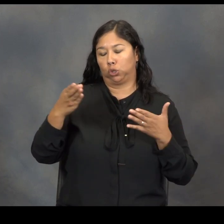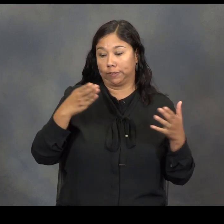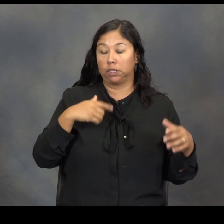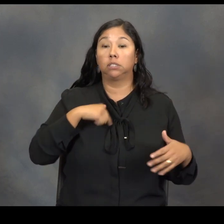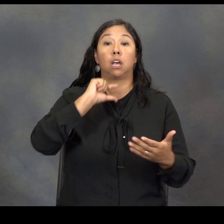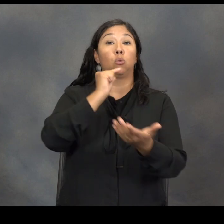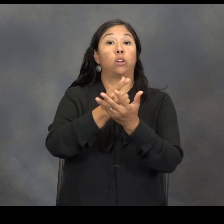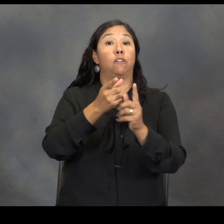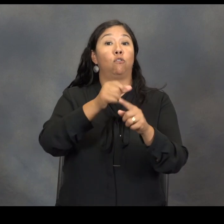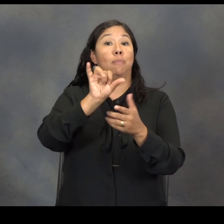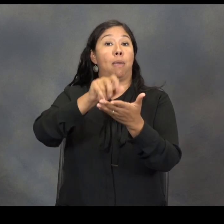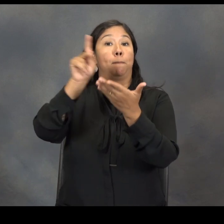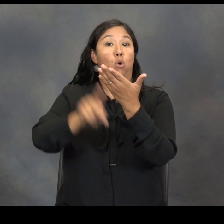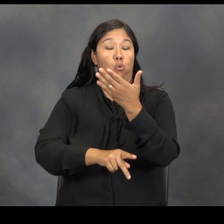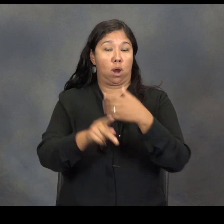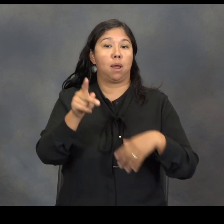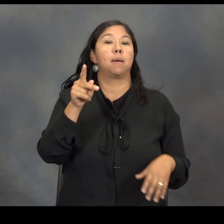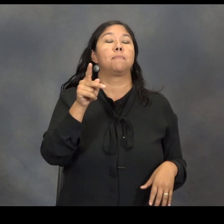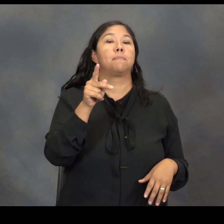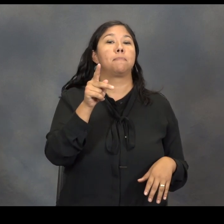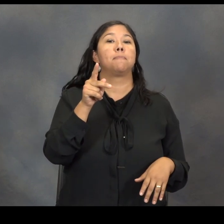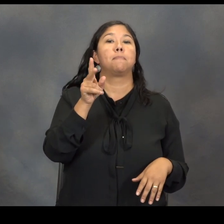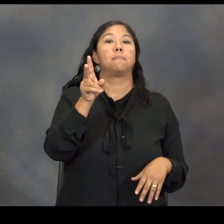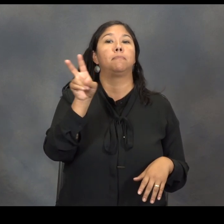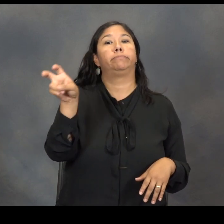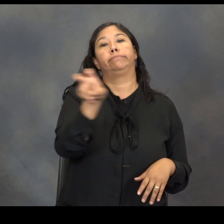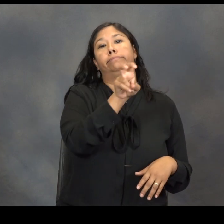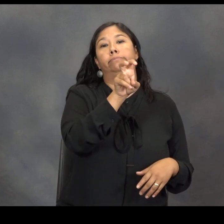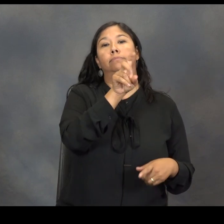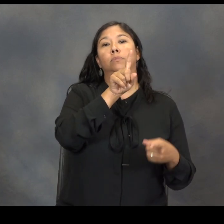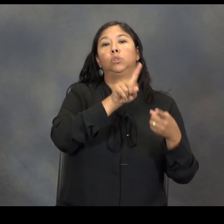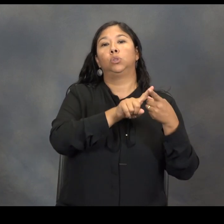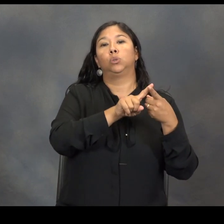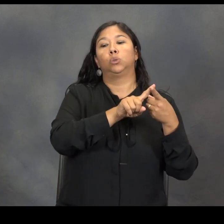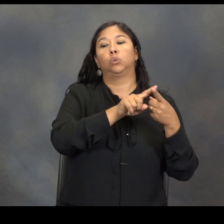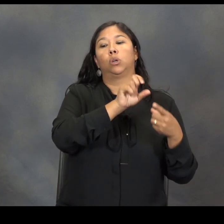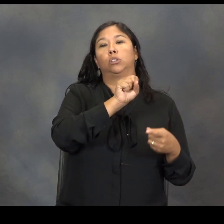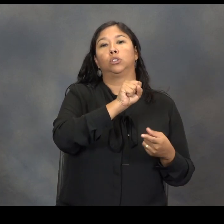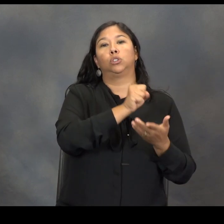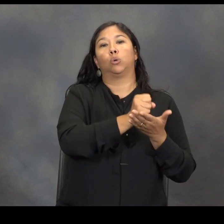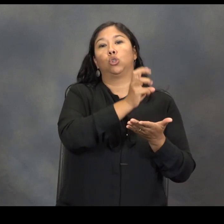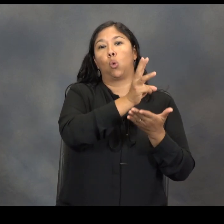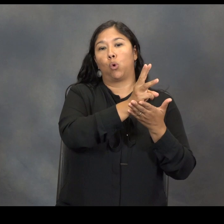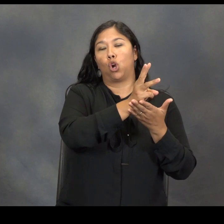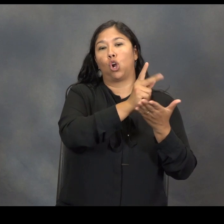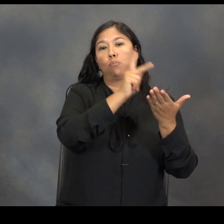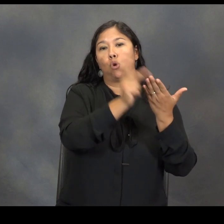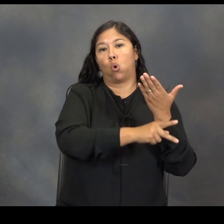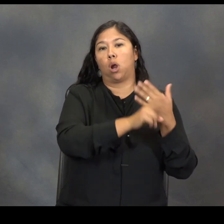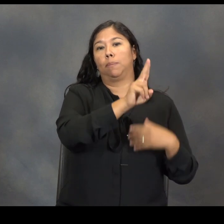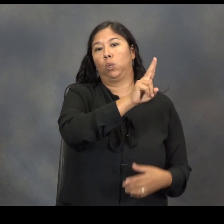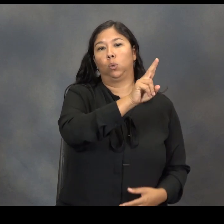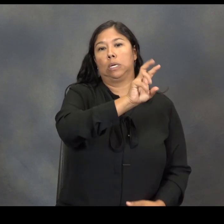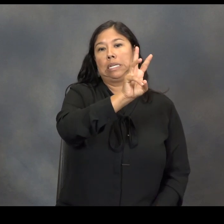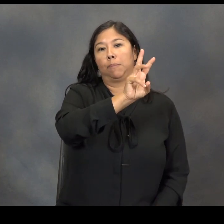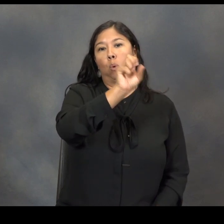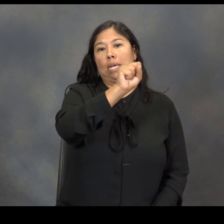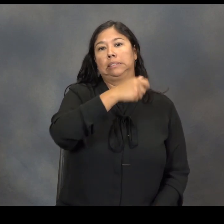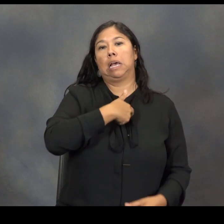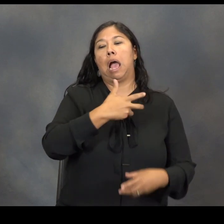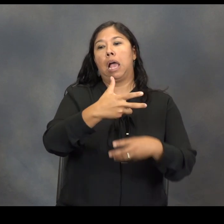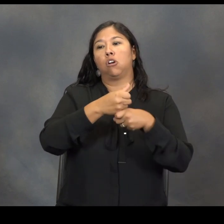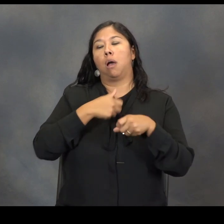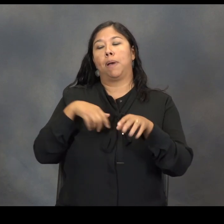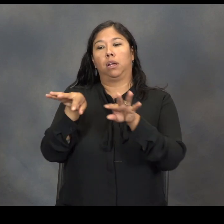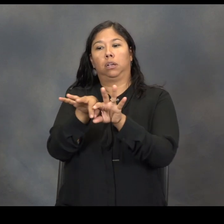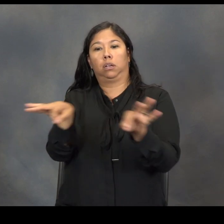After I graduated from that program, transferred into the social work program at UWS, where I got my bachelor's